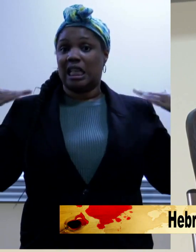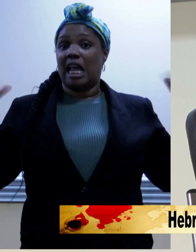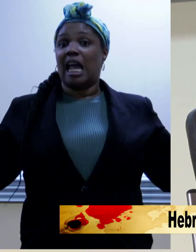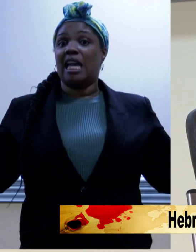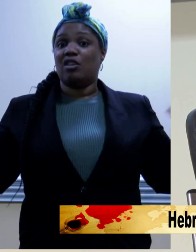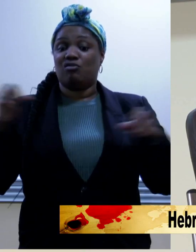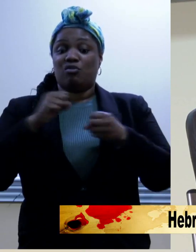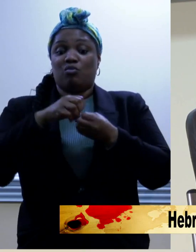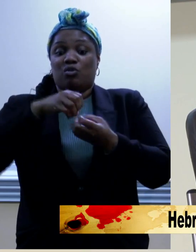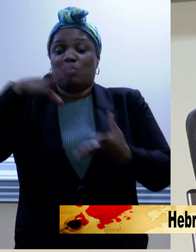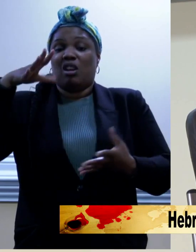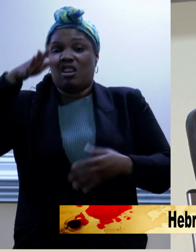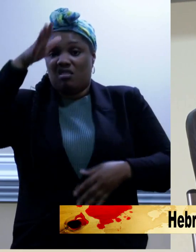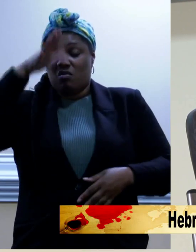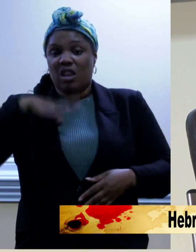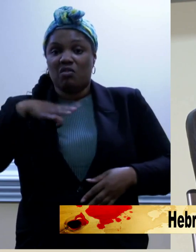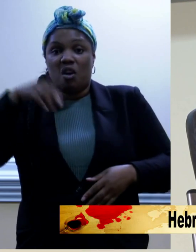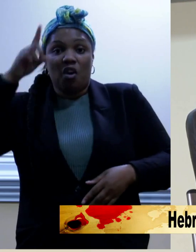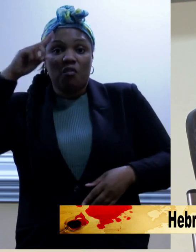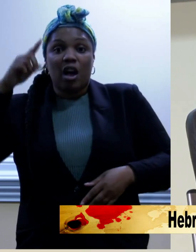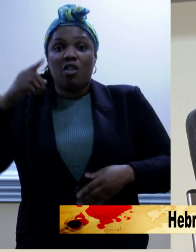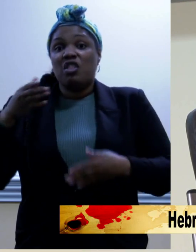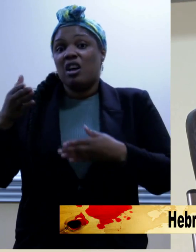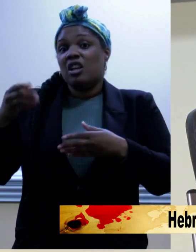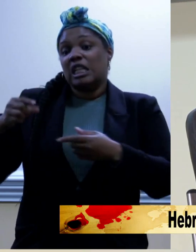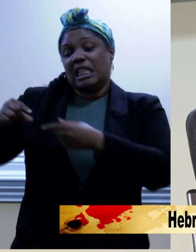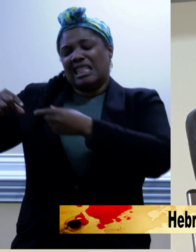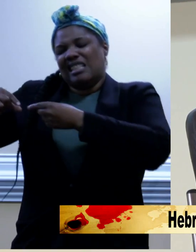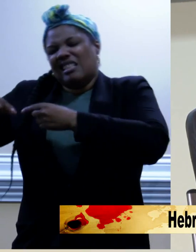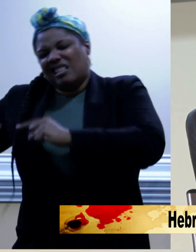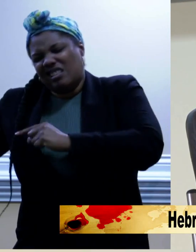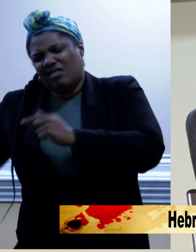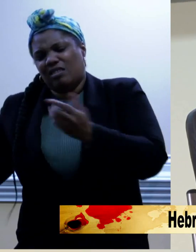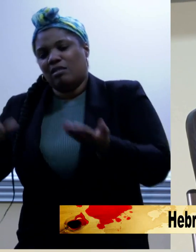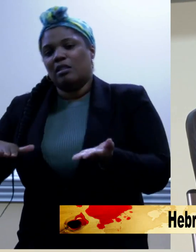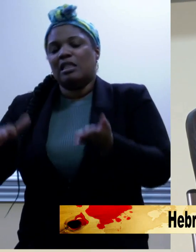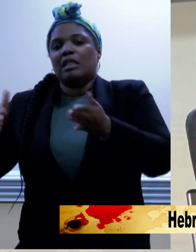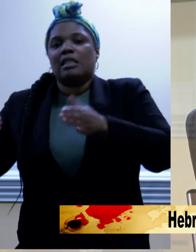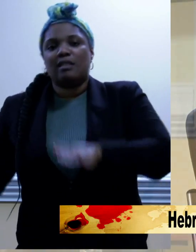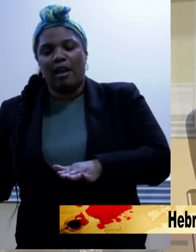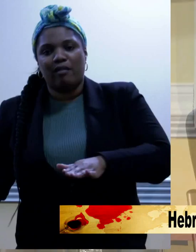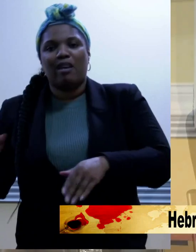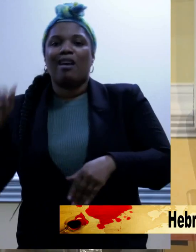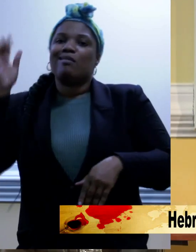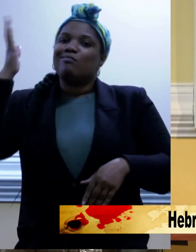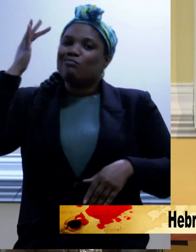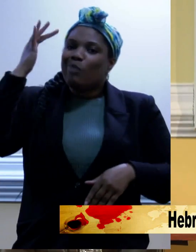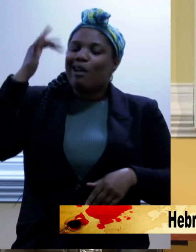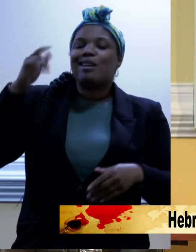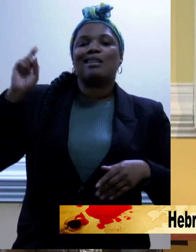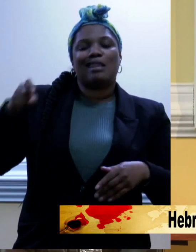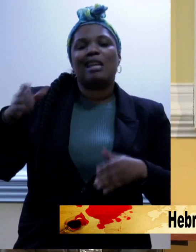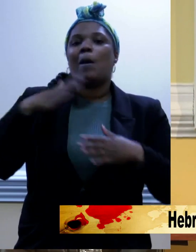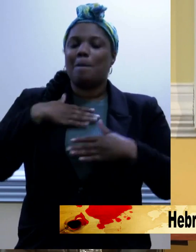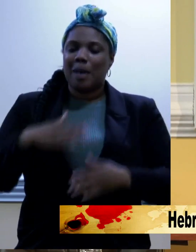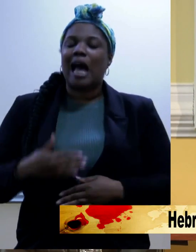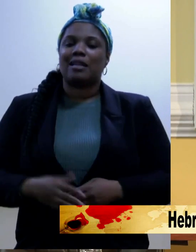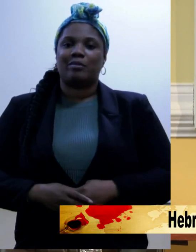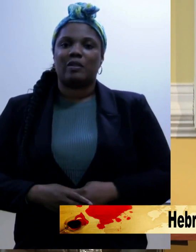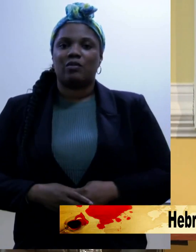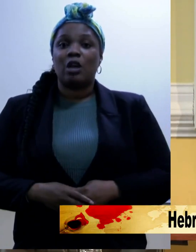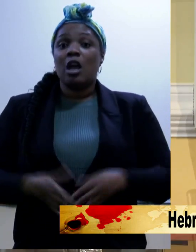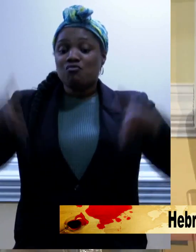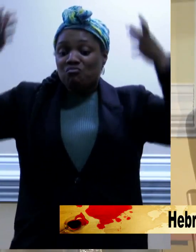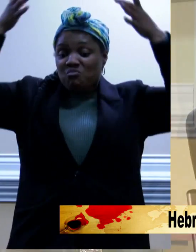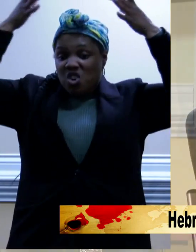lower than the angels for what? For the suffering of death. For the suffering of death. That's what he needed a body for. Go ahead and read.